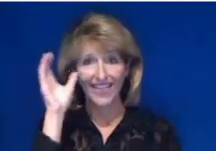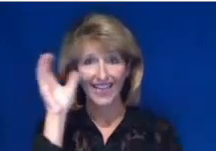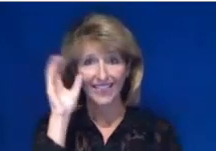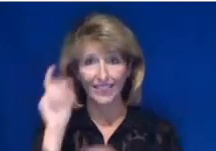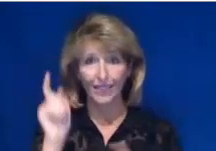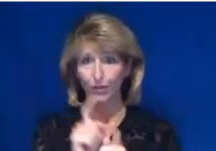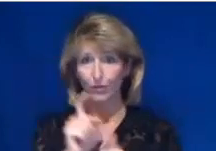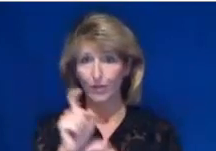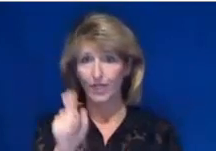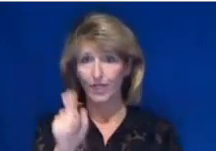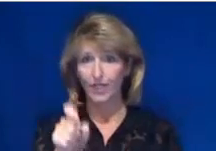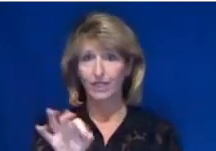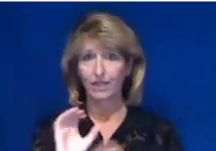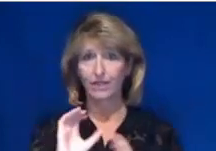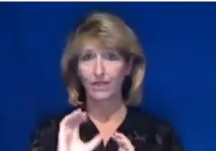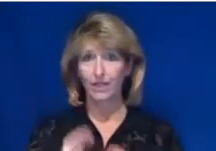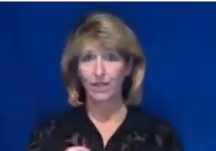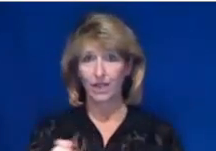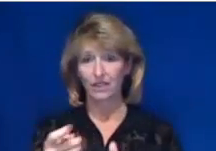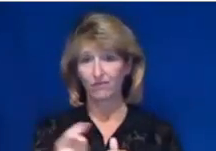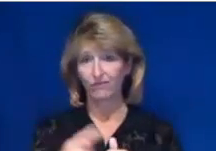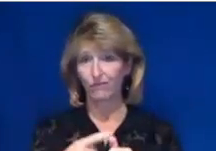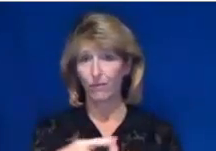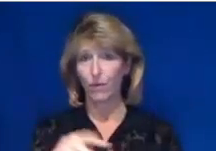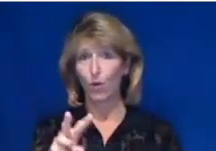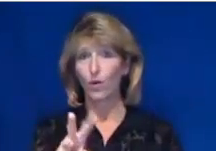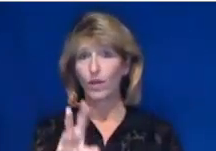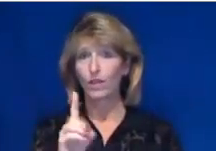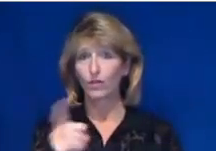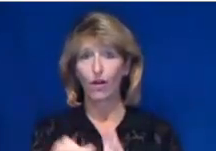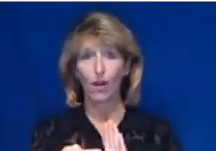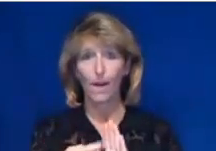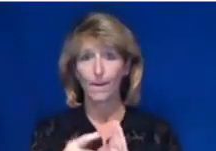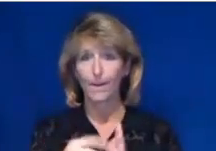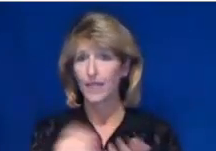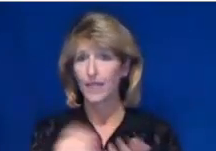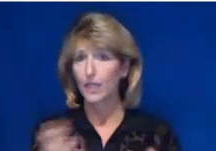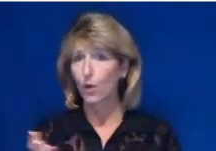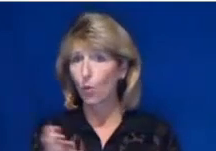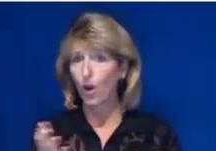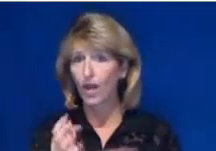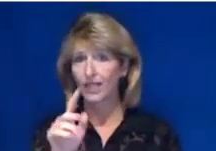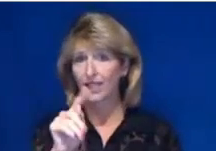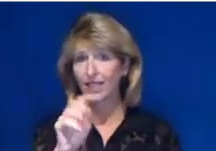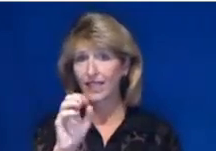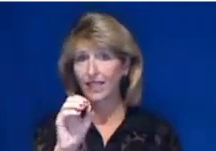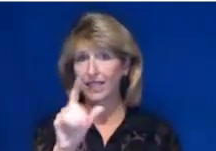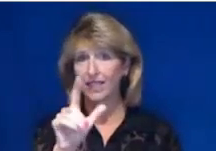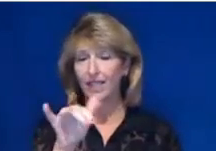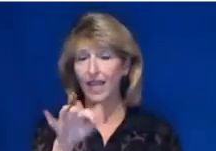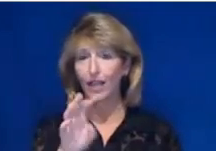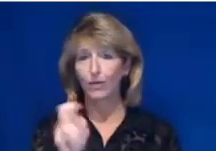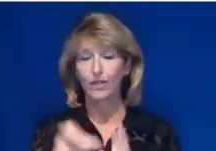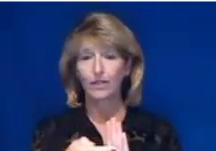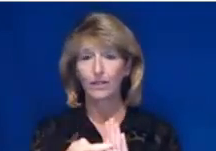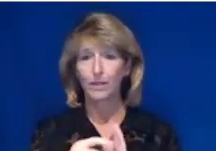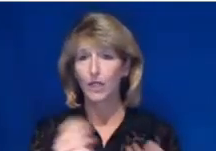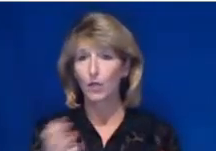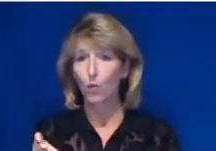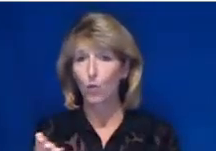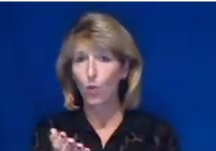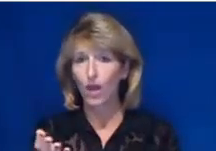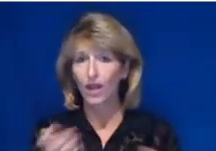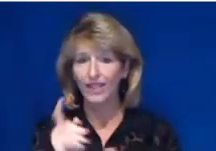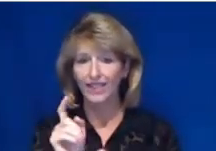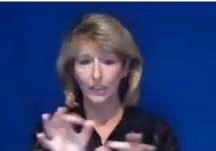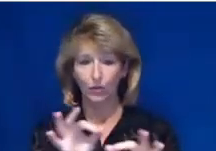It's important to develop a shared understanding and meaning of the terminology and concept. Simply signing